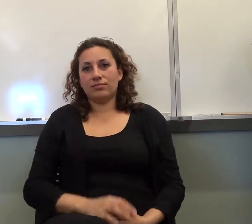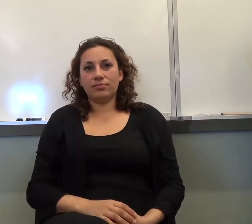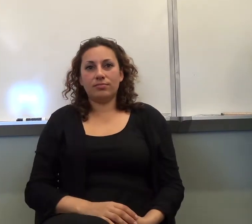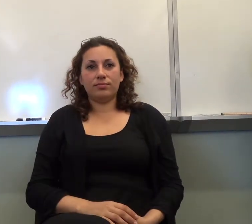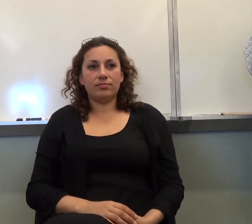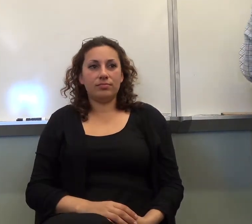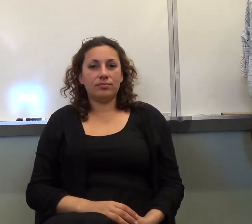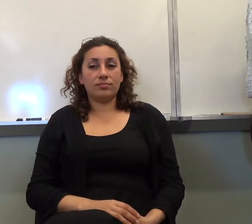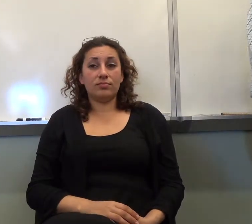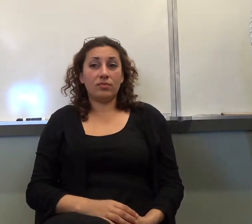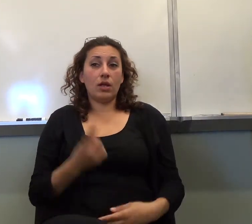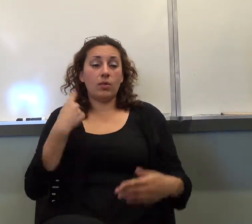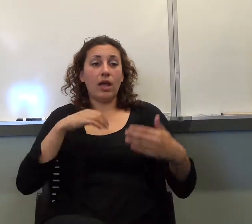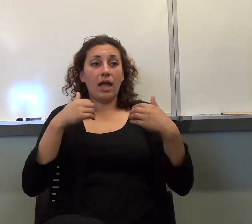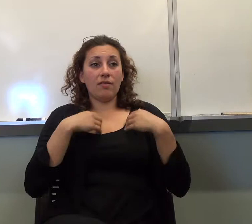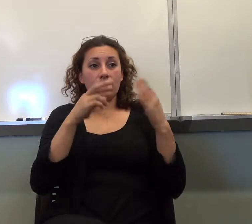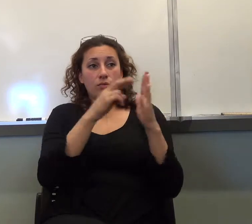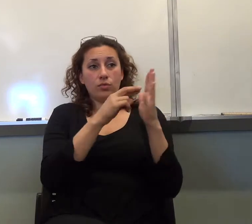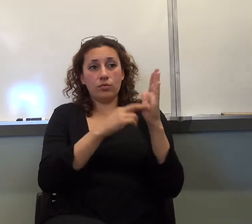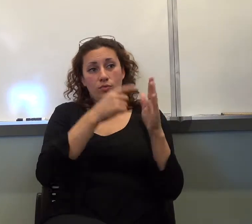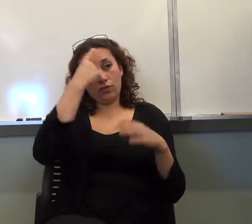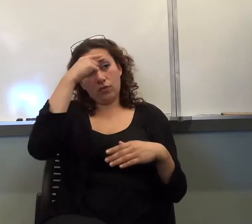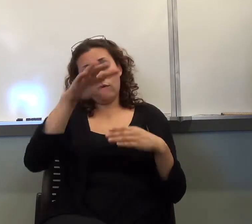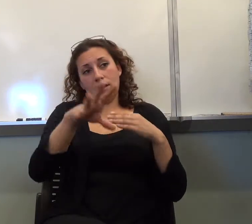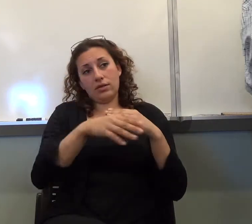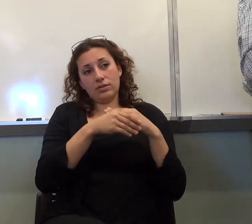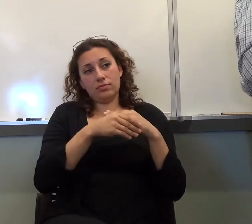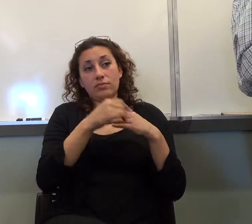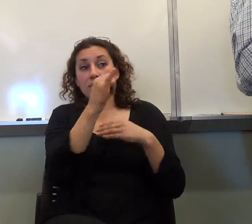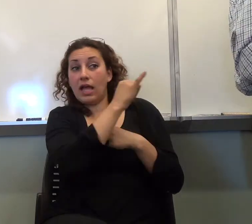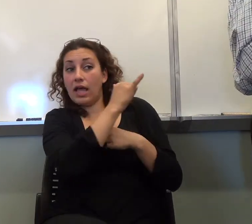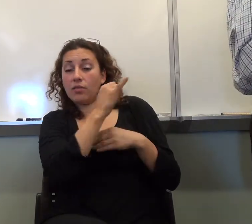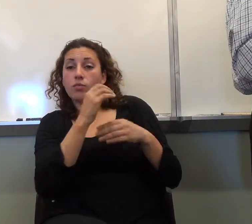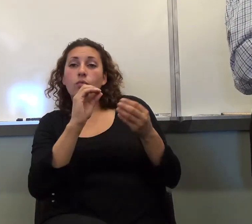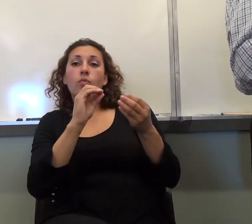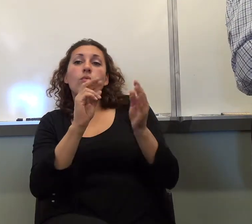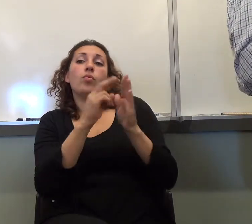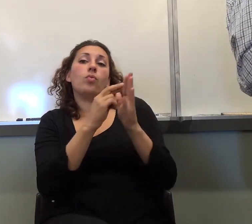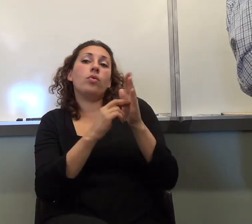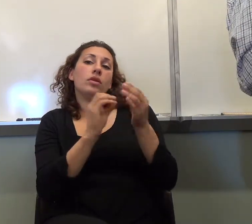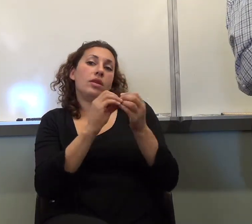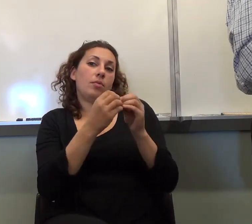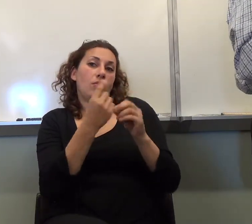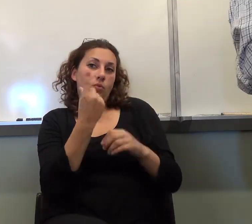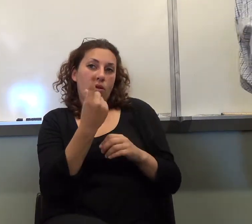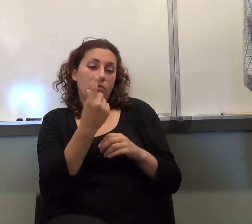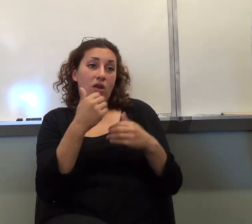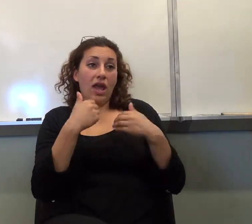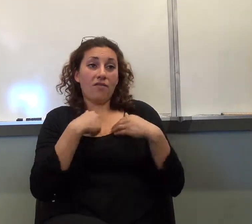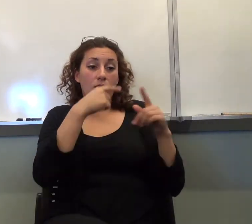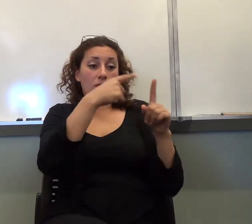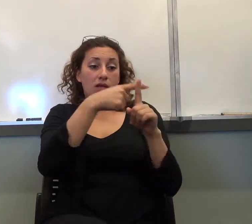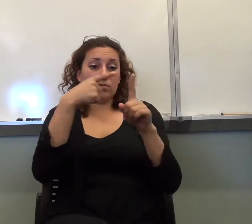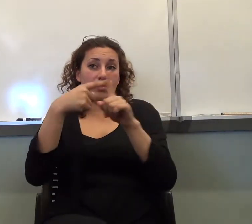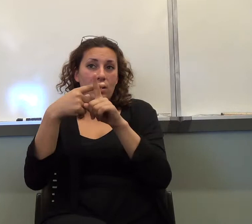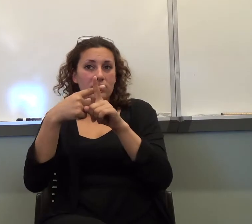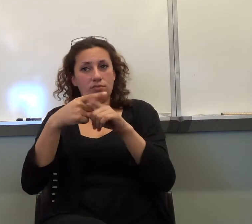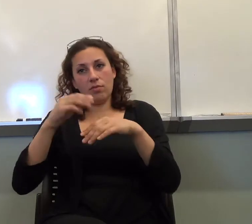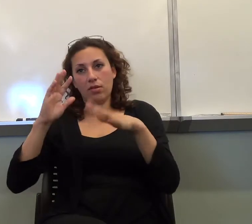And we have the rules for addition. That would be rule number 1, because they're both positives. You add the two absolute values, yada, yada. So the whole thing